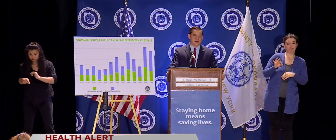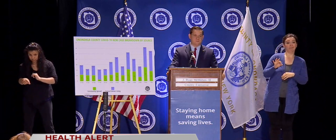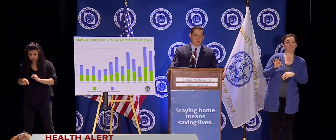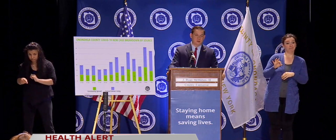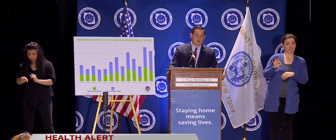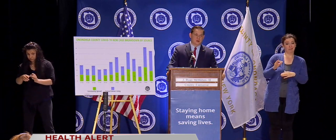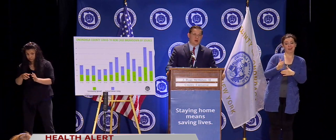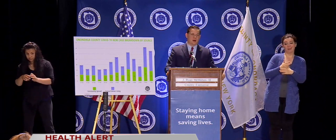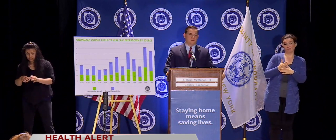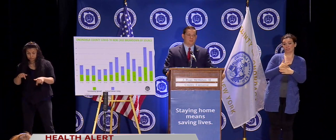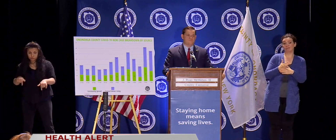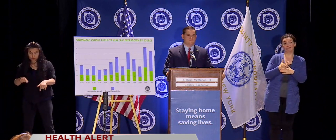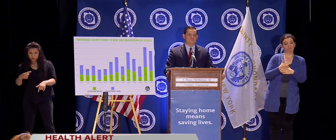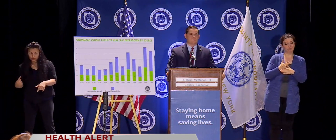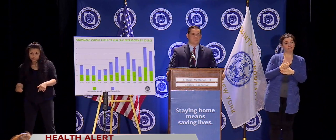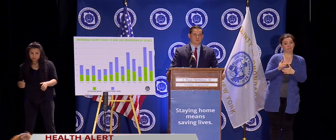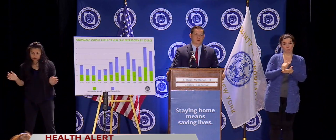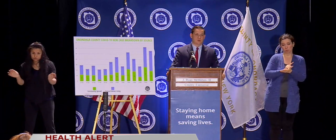average has been.